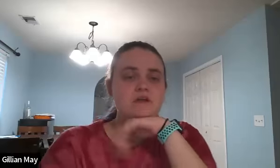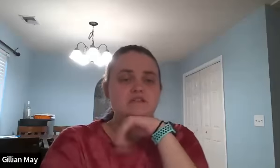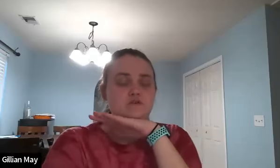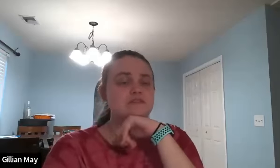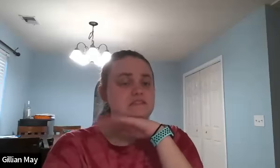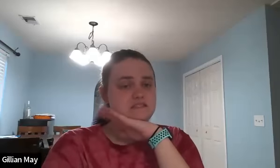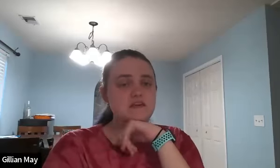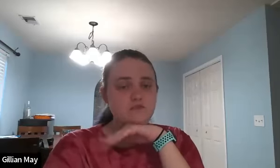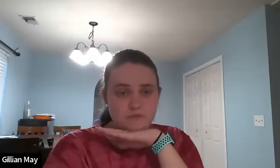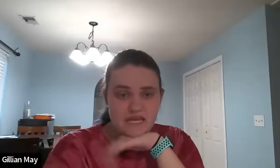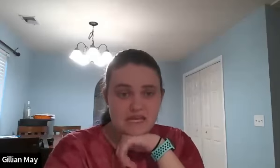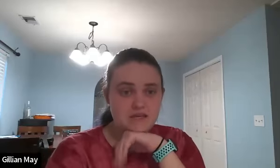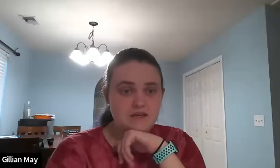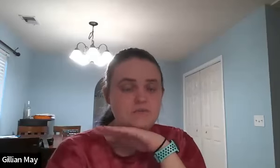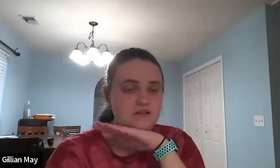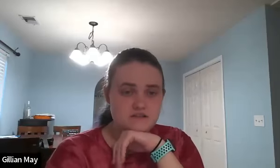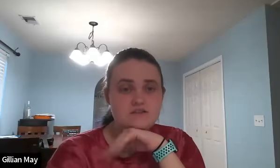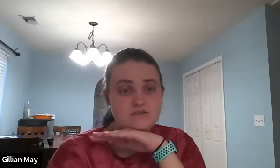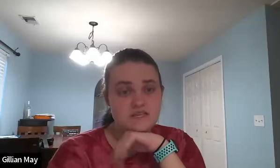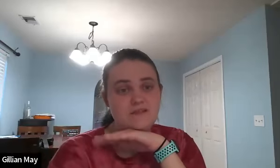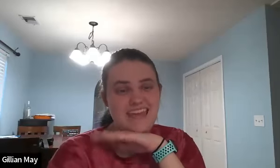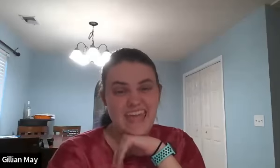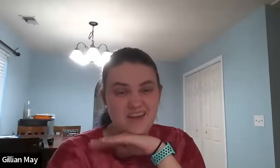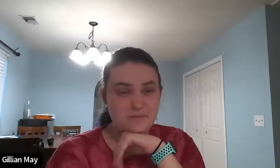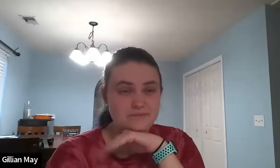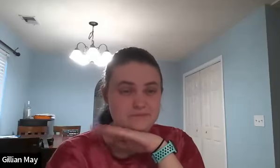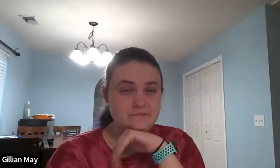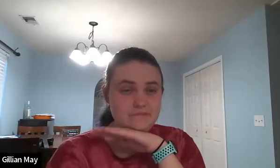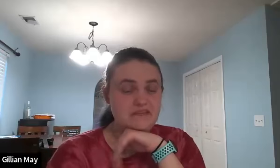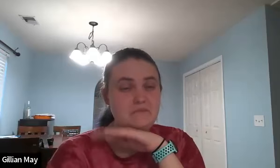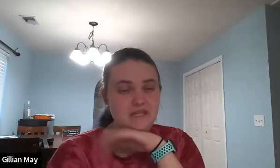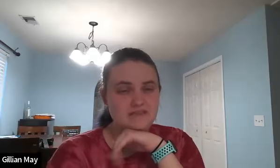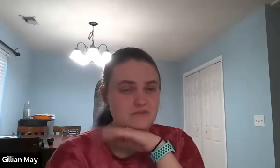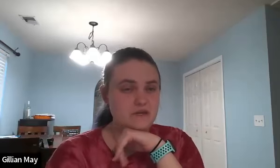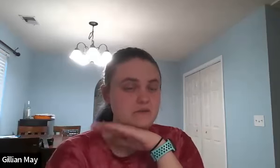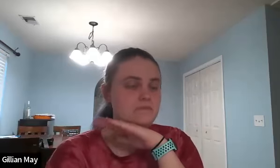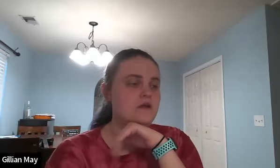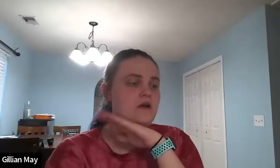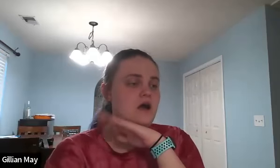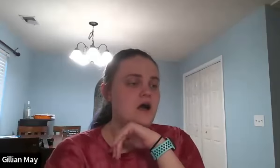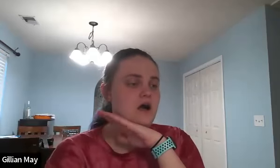And so this is the sign for pig, but it is also the sign for like ham, like the meat of the pig.